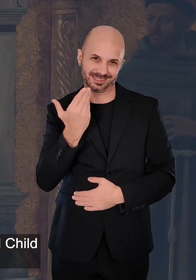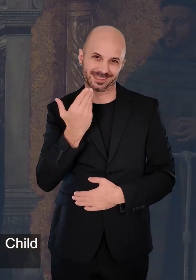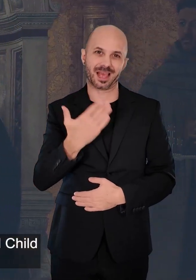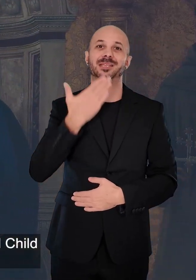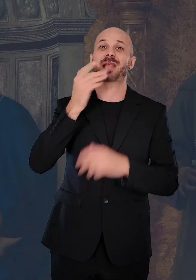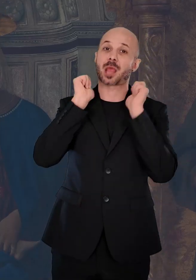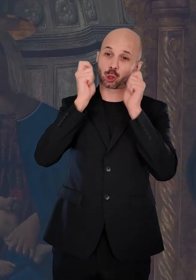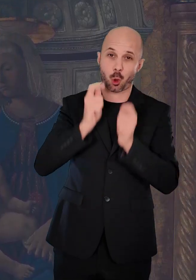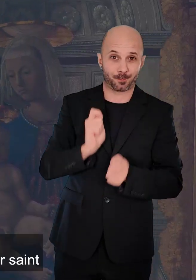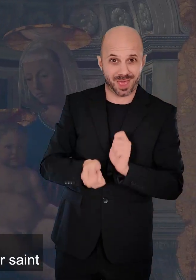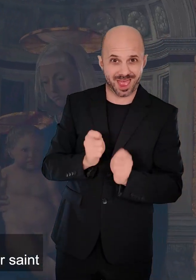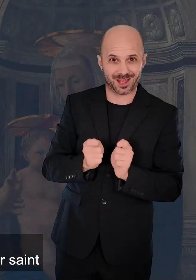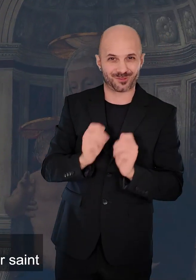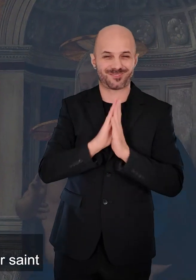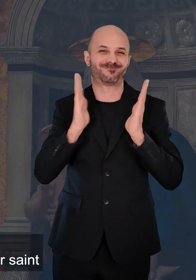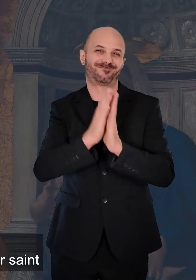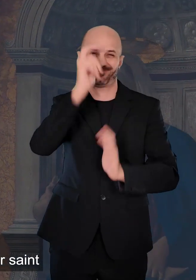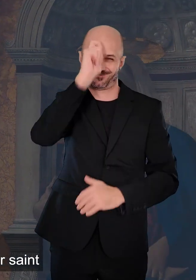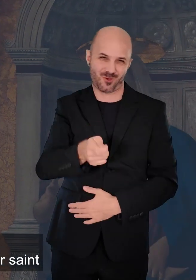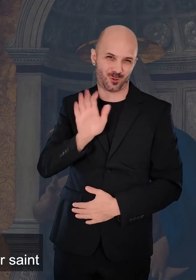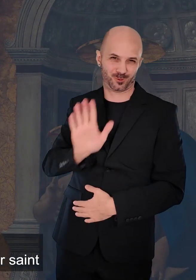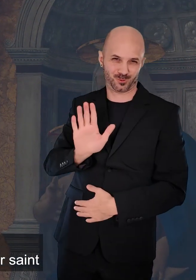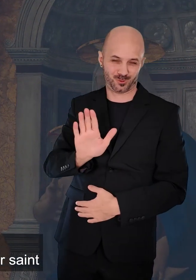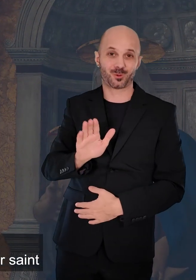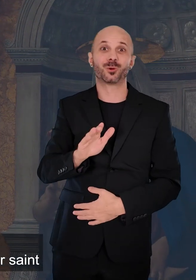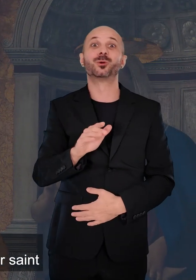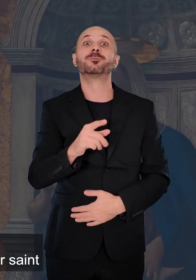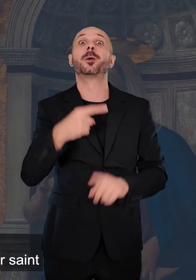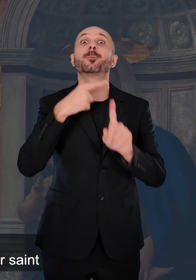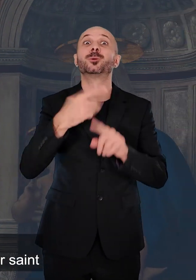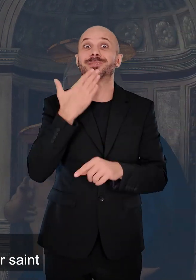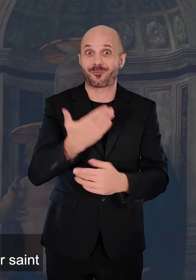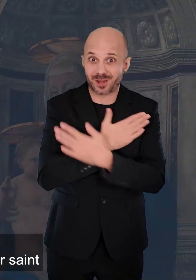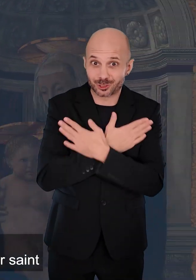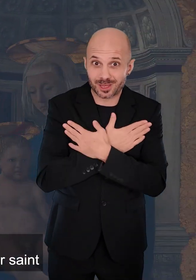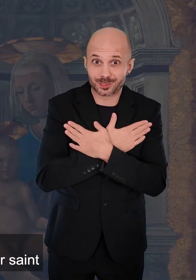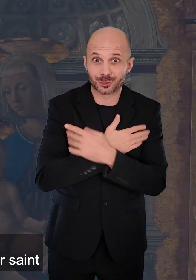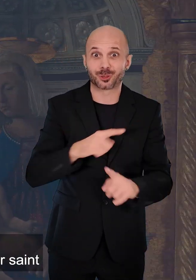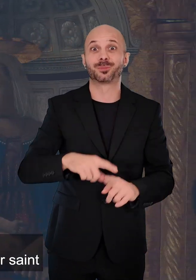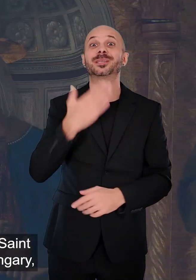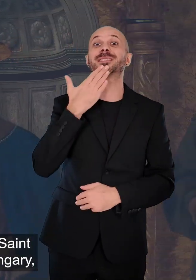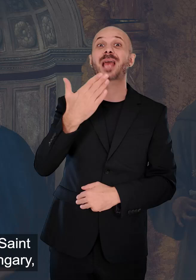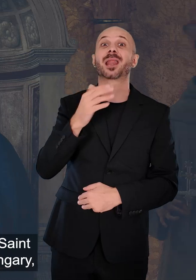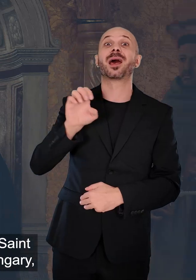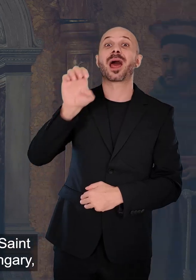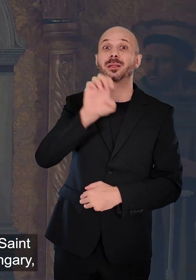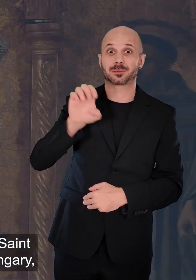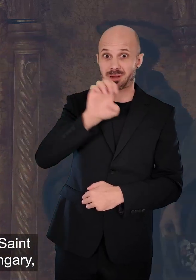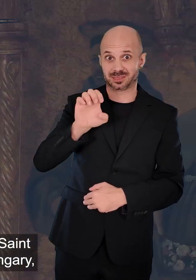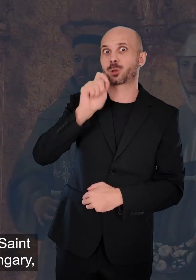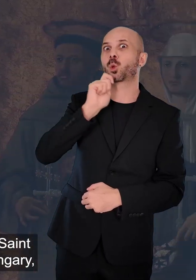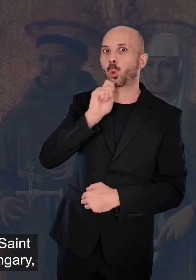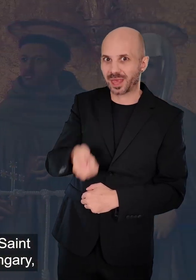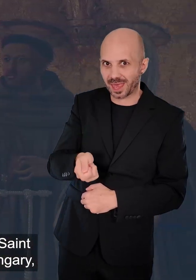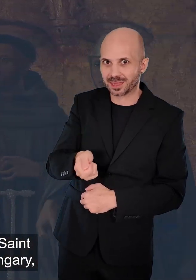the centre, Saint John the Baptist and Saint Anthony of Padua, the titular saint of the monastery,